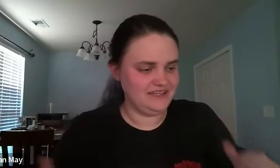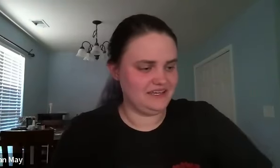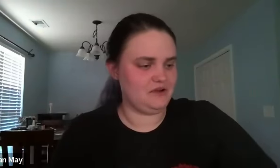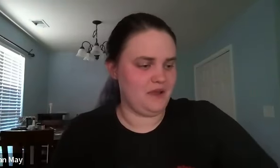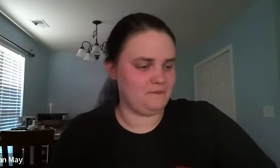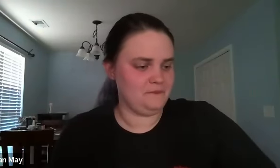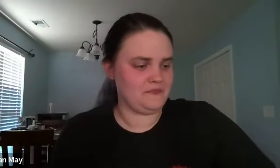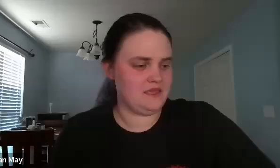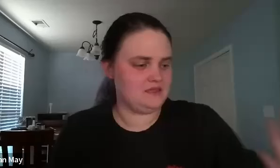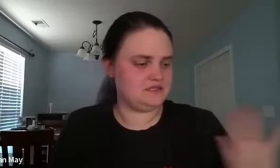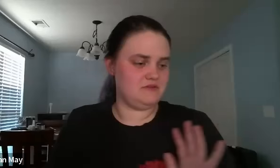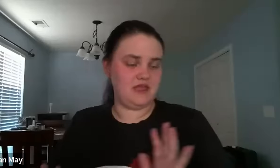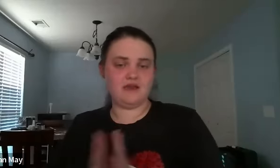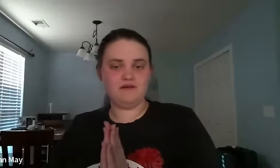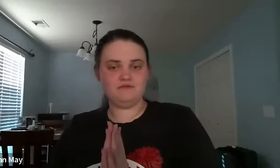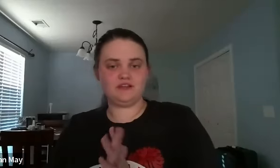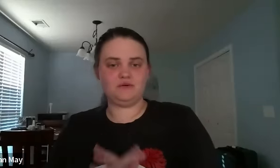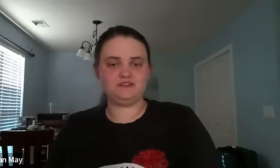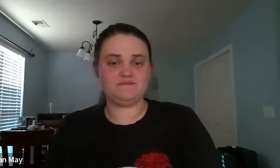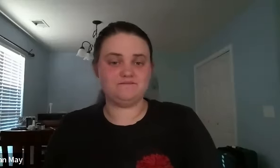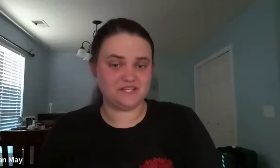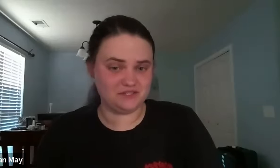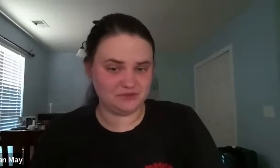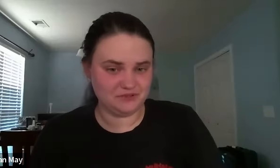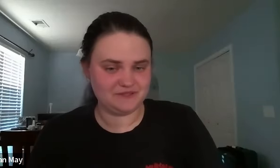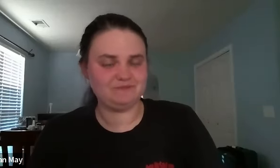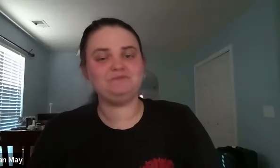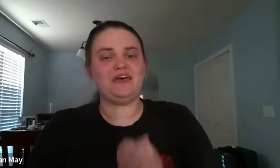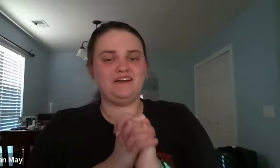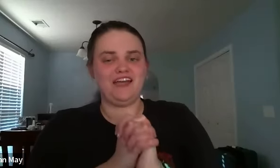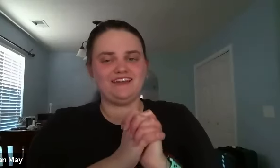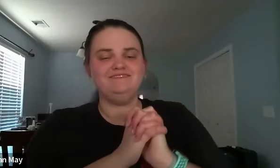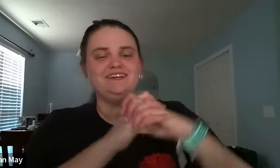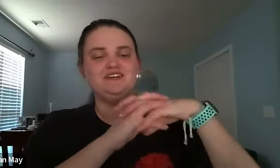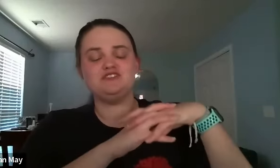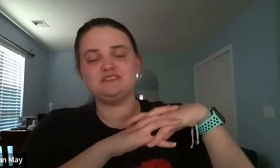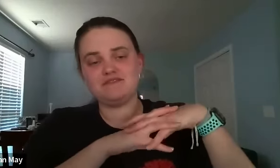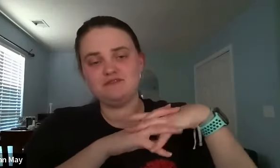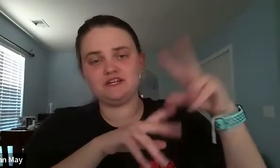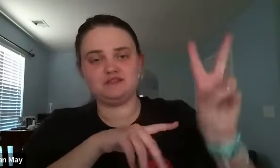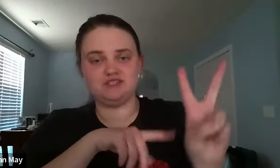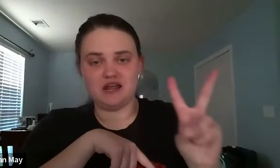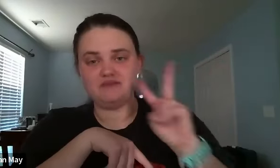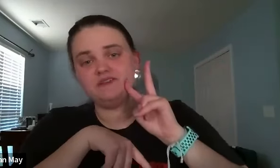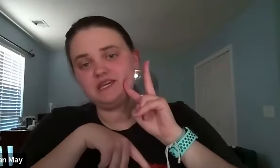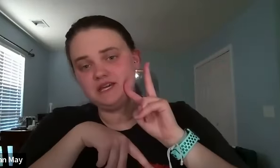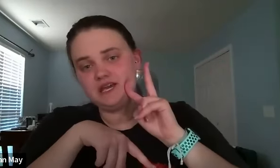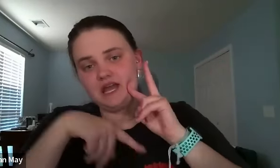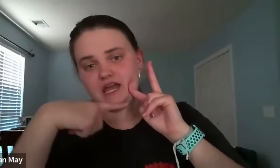Good. Okay. So now we're going to go on to our vegetables. Okay. So the sign for vegetables, you're going to have a V and you're